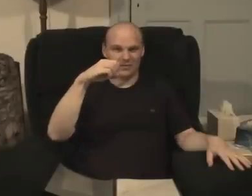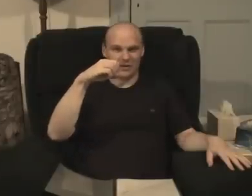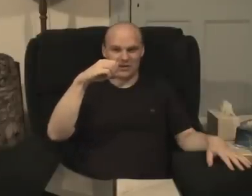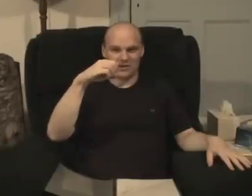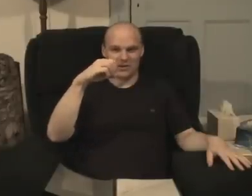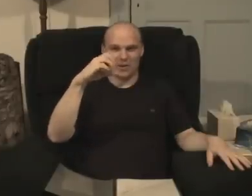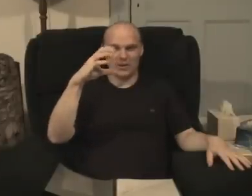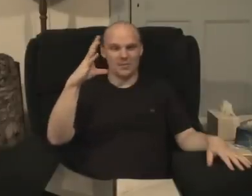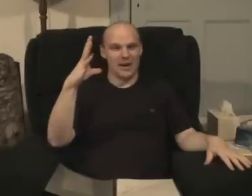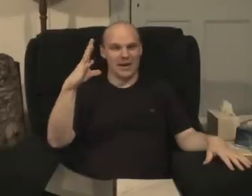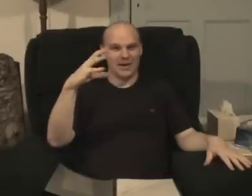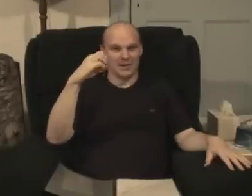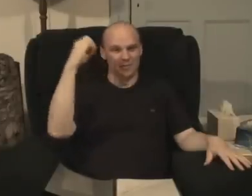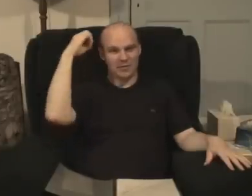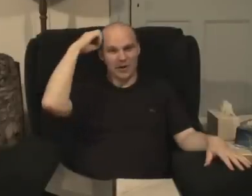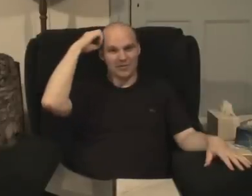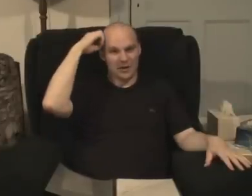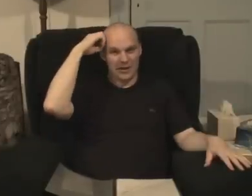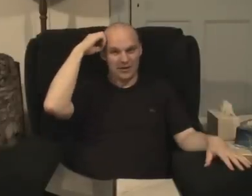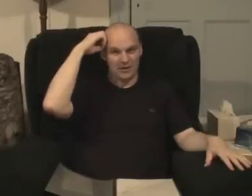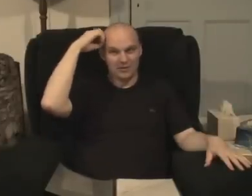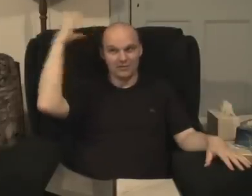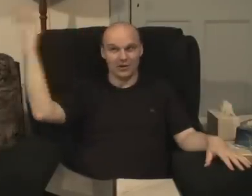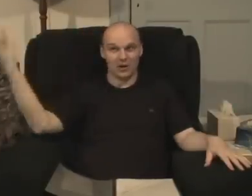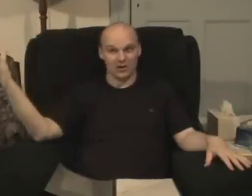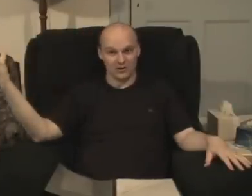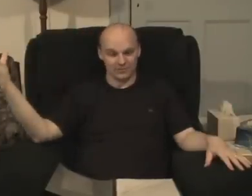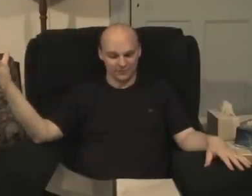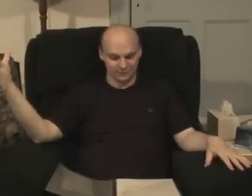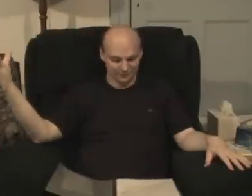effectively just opening up my hand as I move away from my head. Forgot.